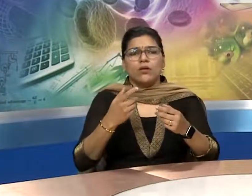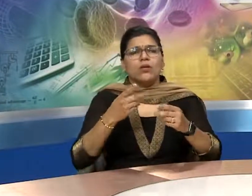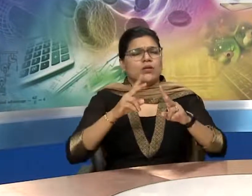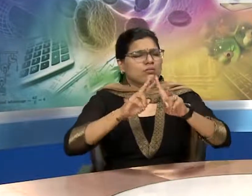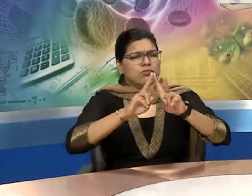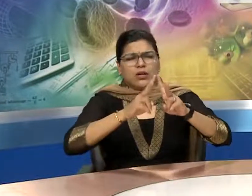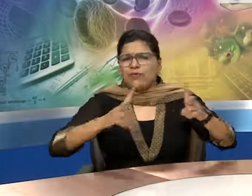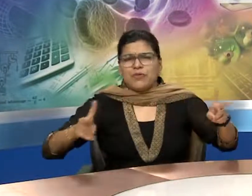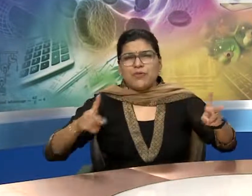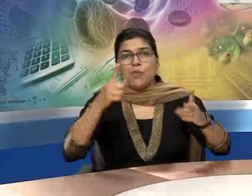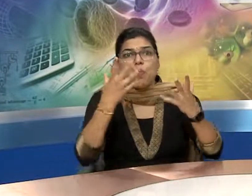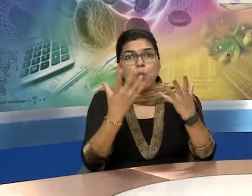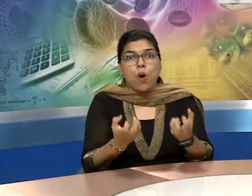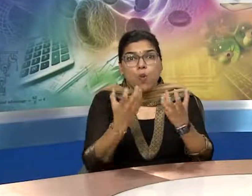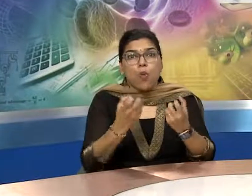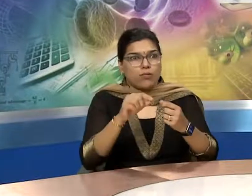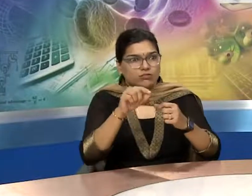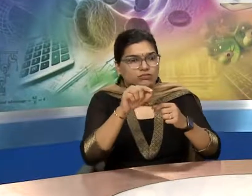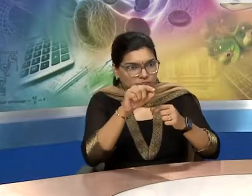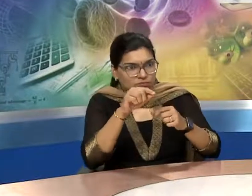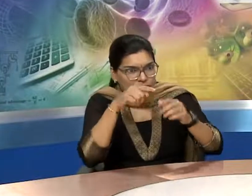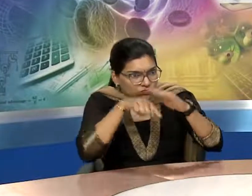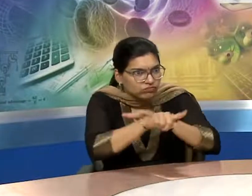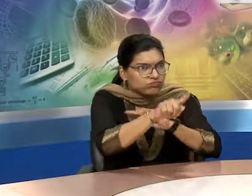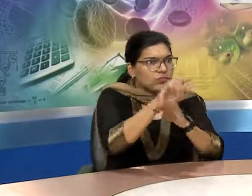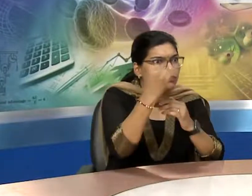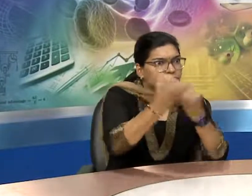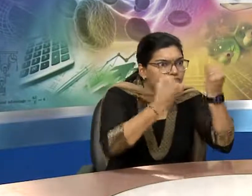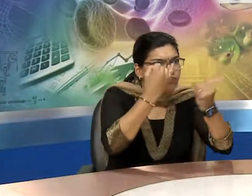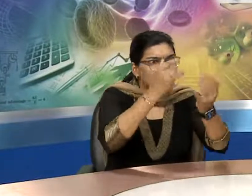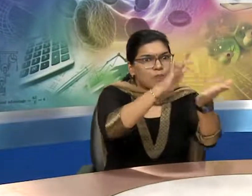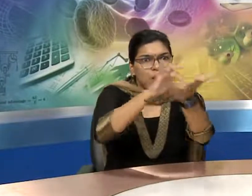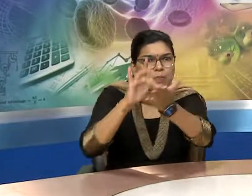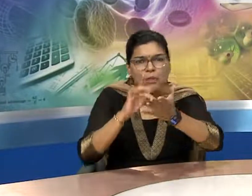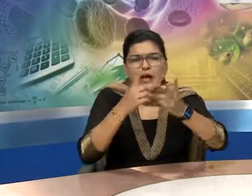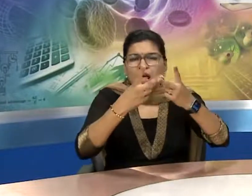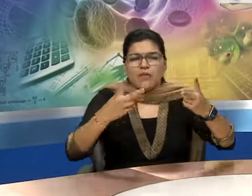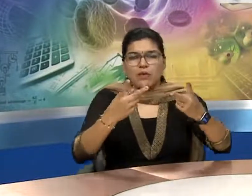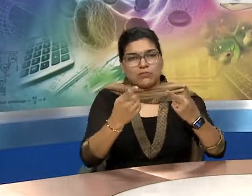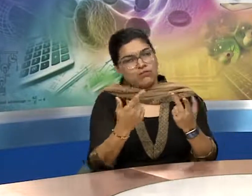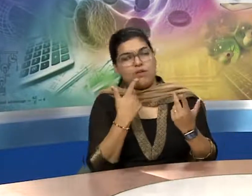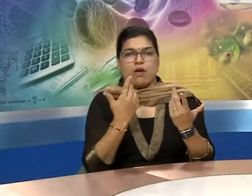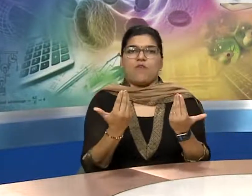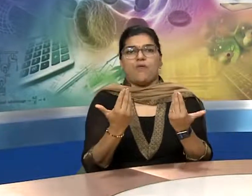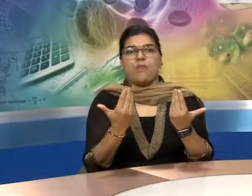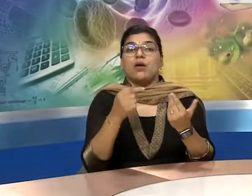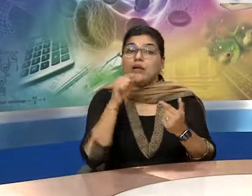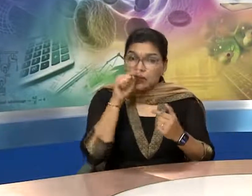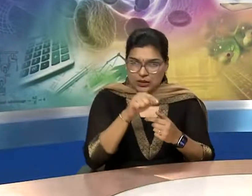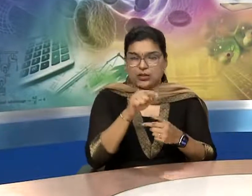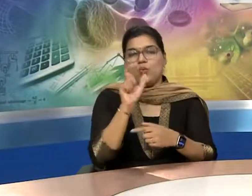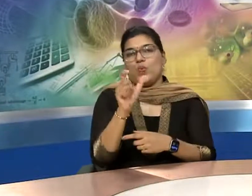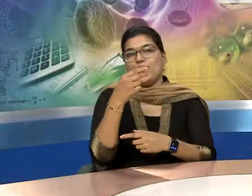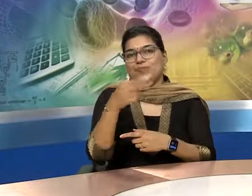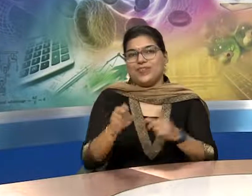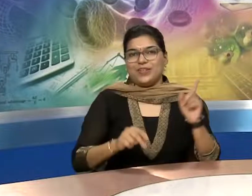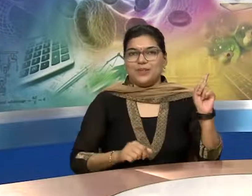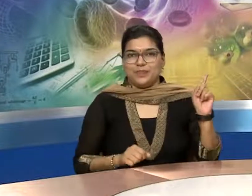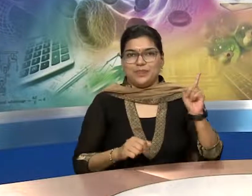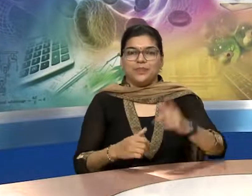in computer. So there are different online sources also